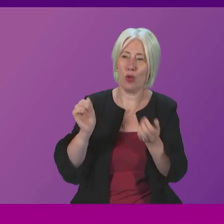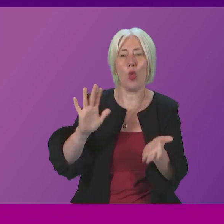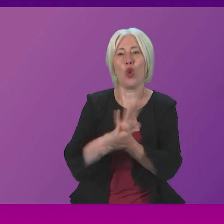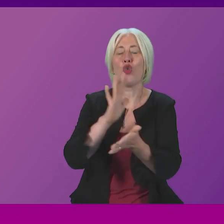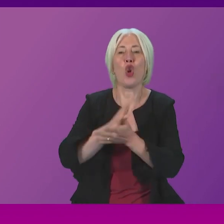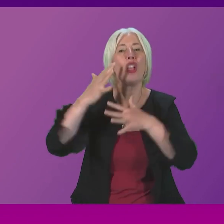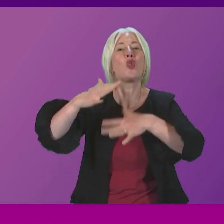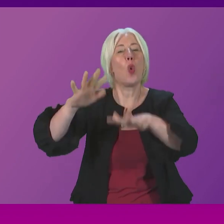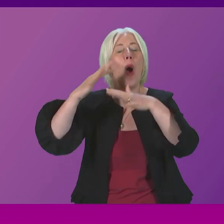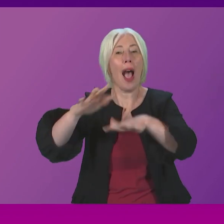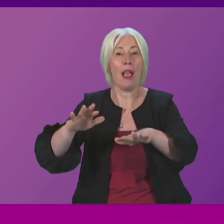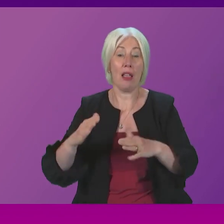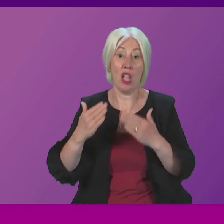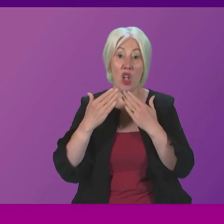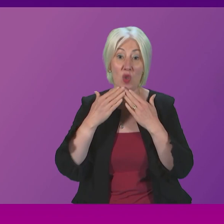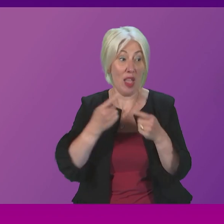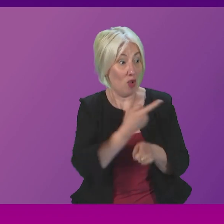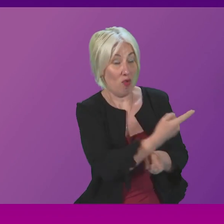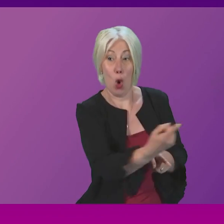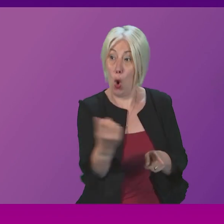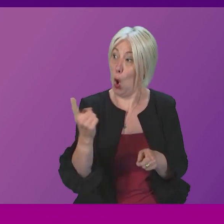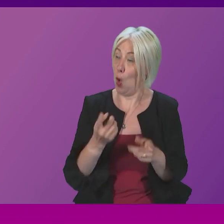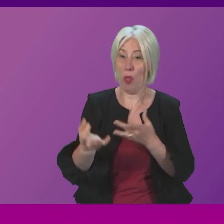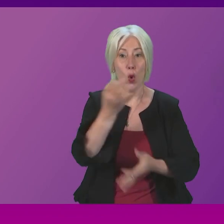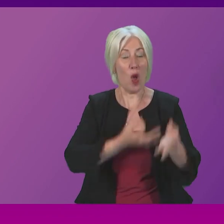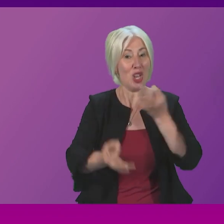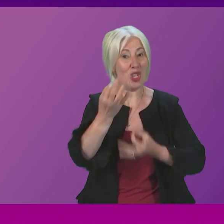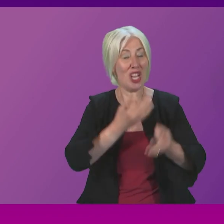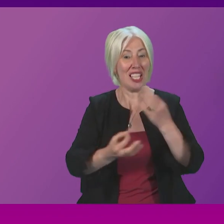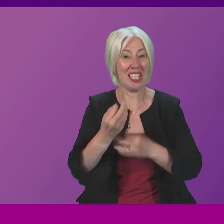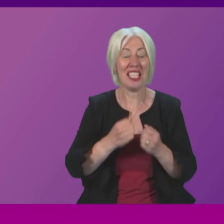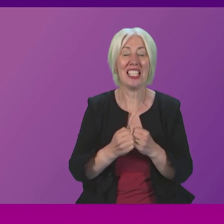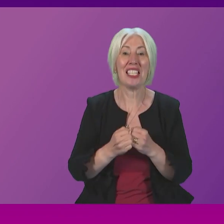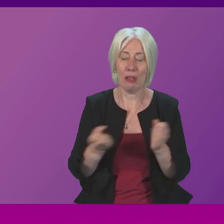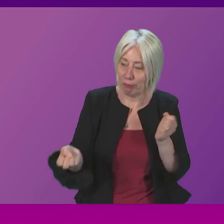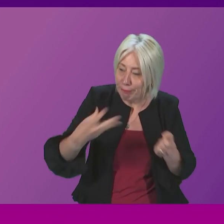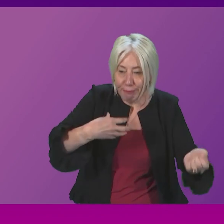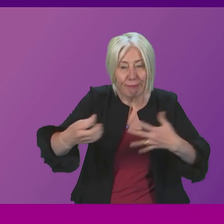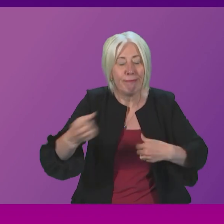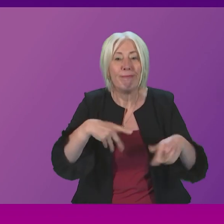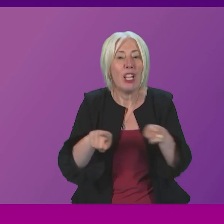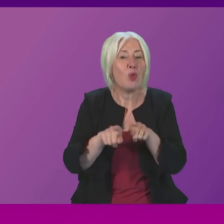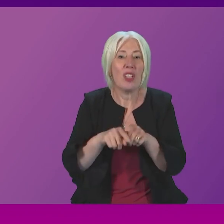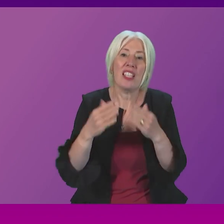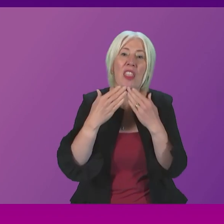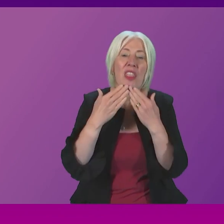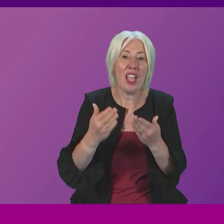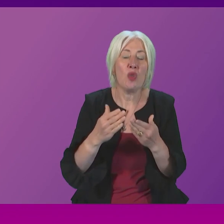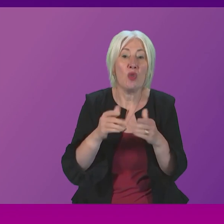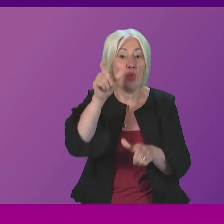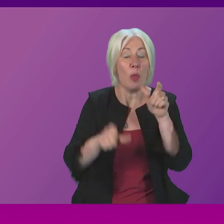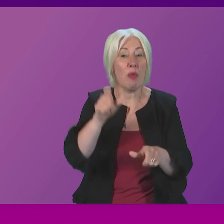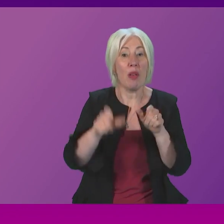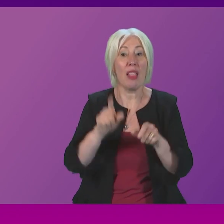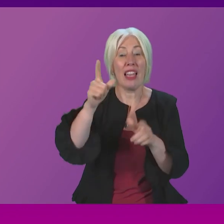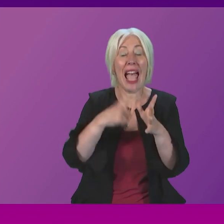to thank all of you who participated with your questions and contributions, and to say thank you to those participating